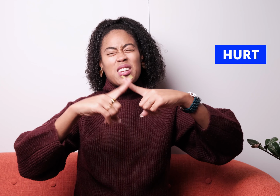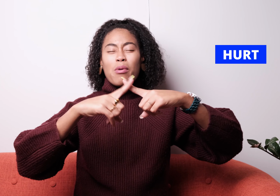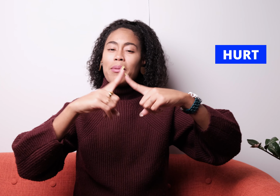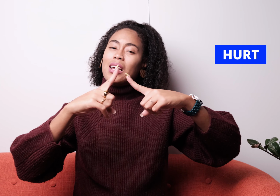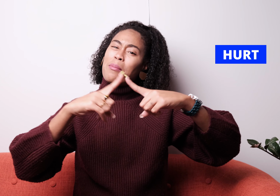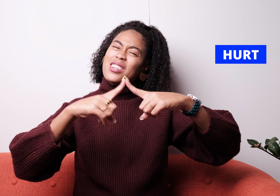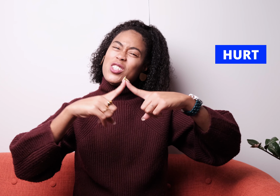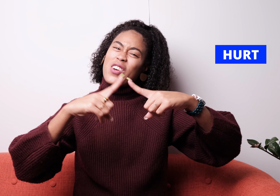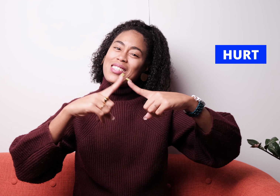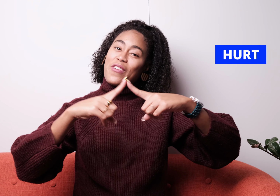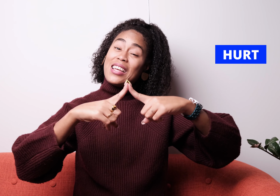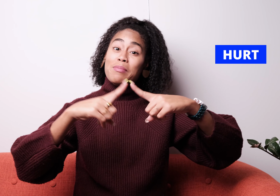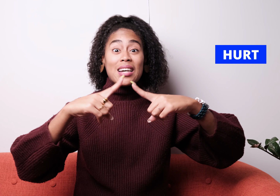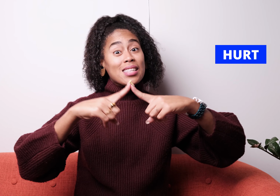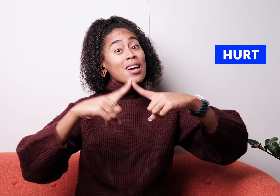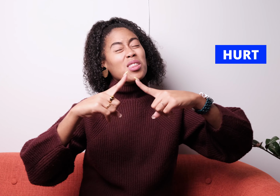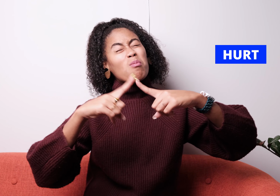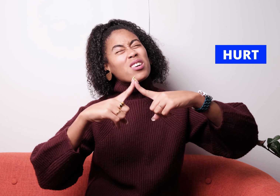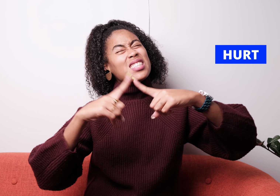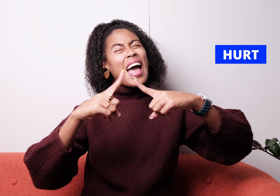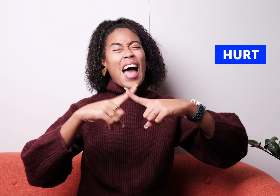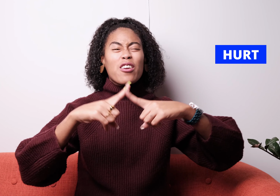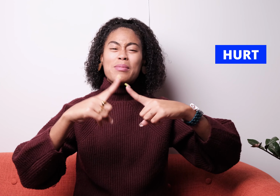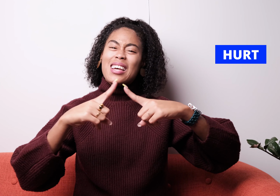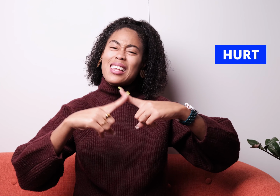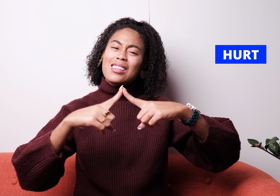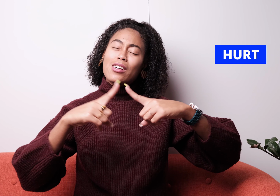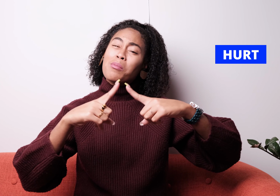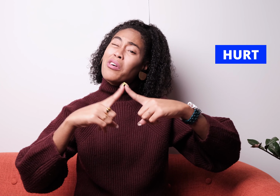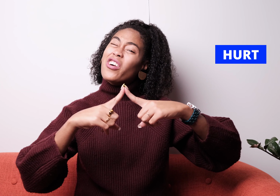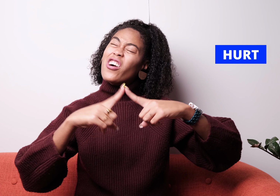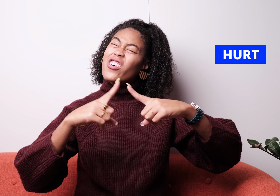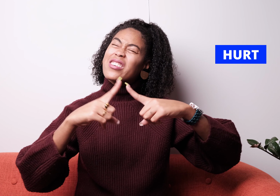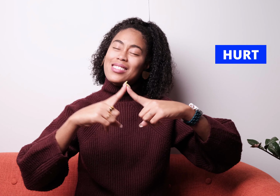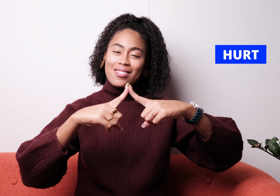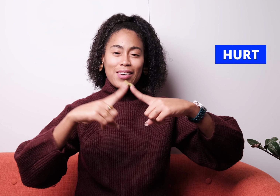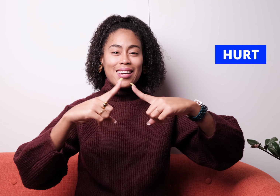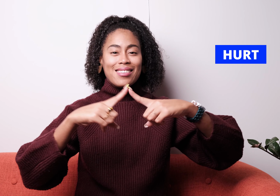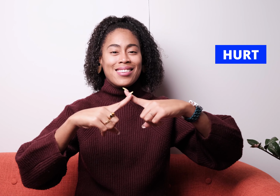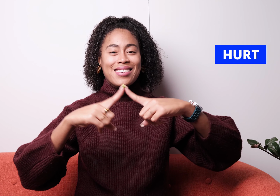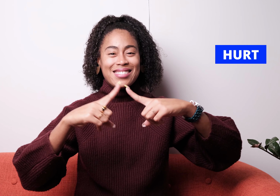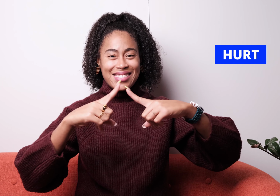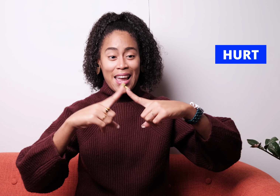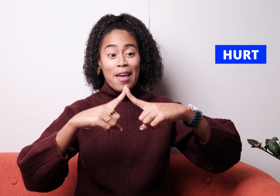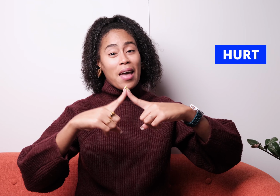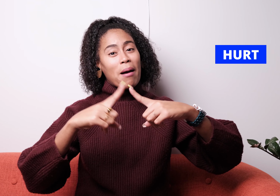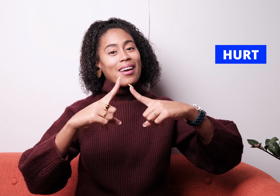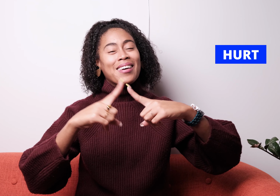you're probably looking at my distressed face because the more sad or upset they look, the more they're hurt, right? They might